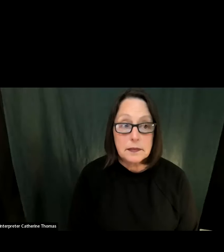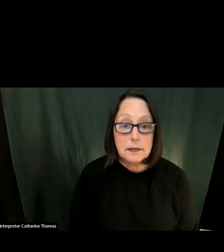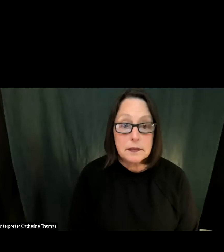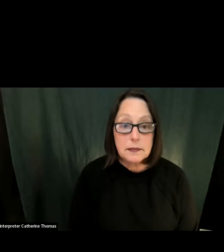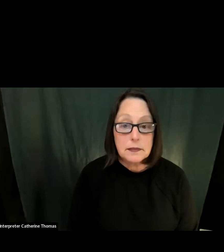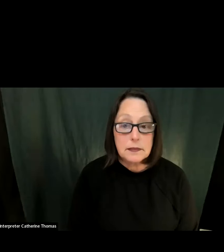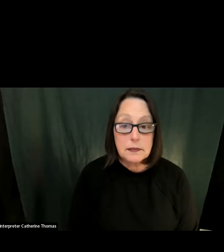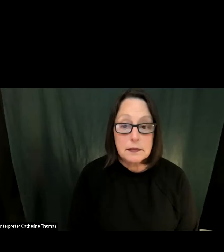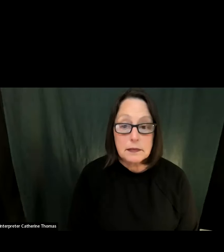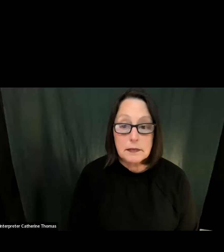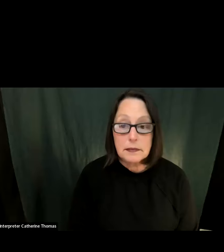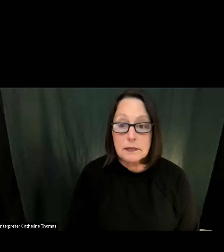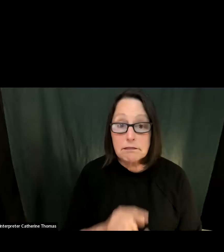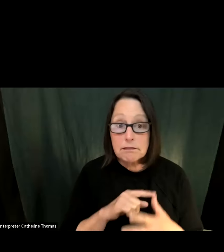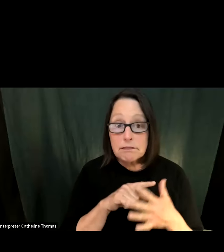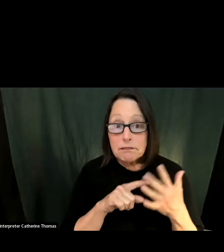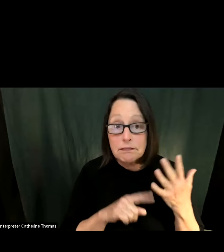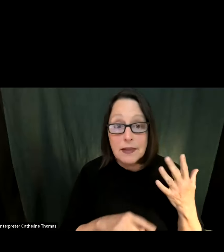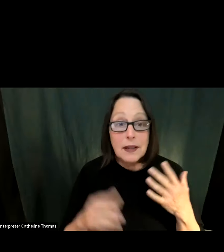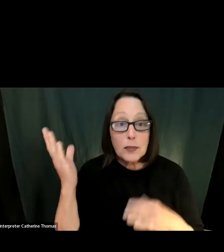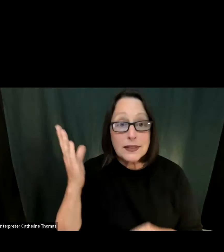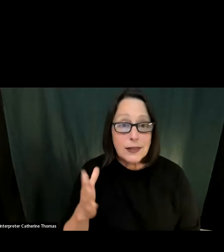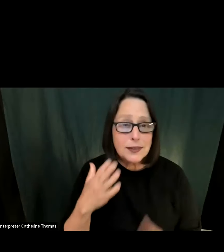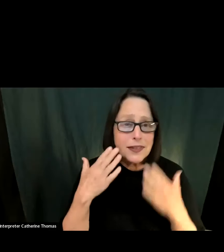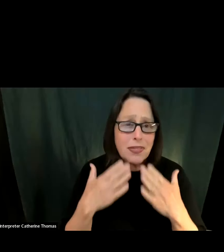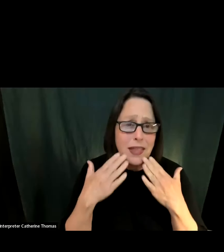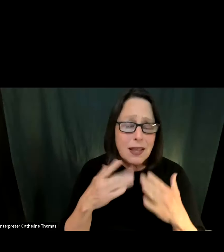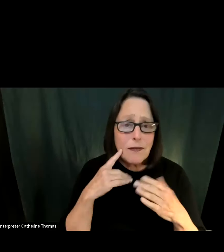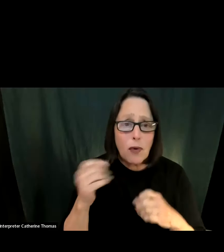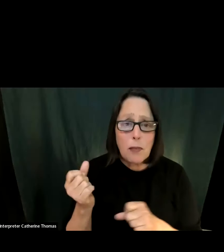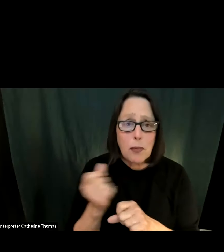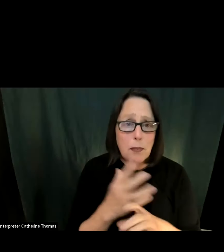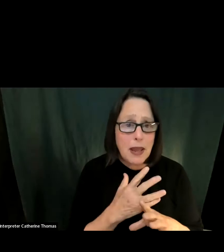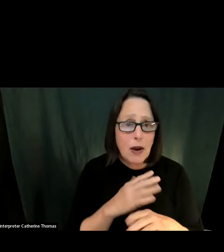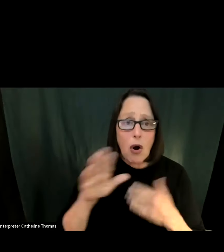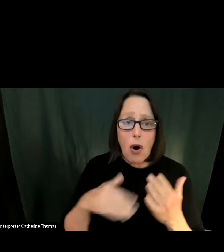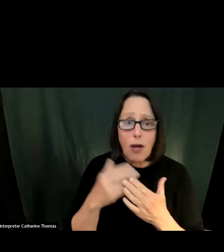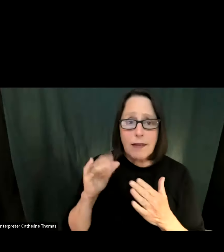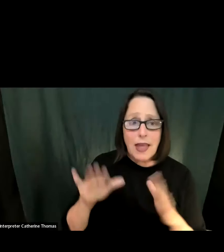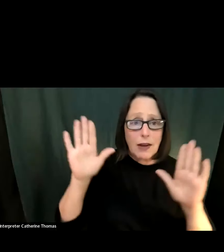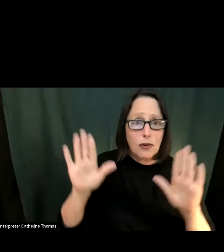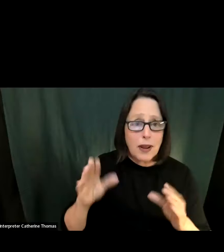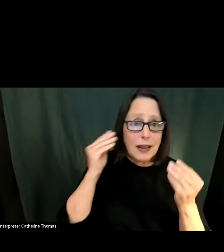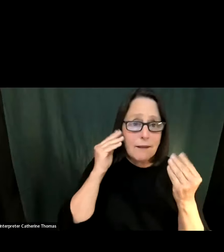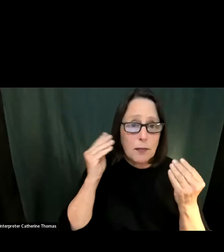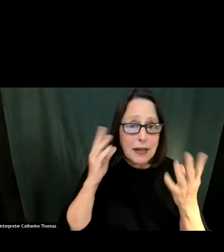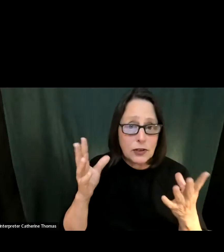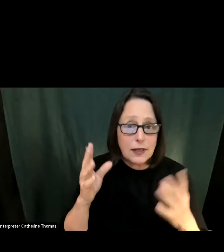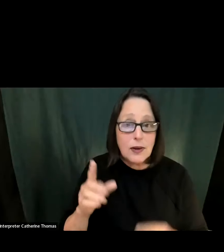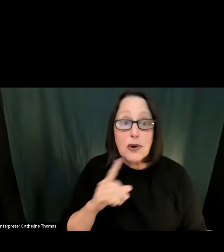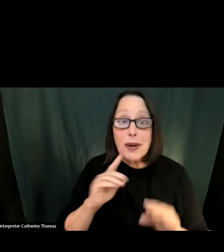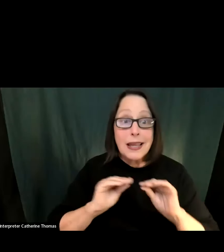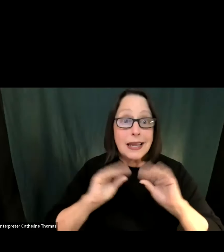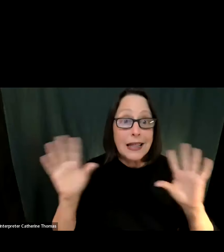Sherry, Kashi, Kristen, Bipasha, thank you so much for preparing all of that great information that clearly is